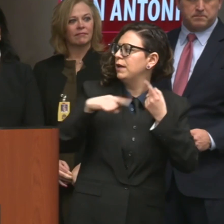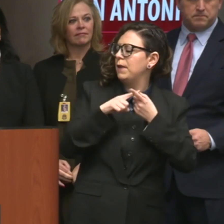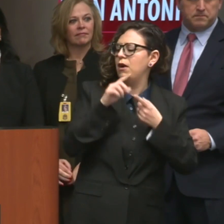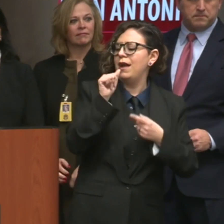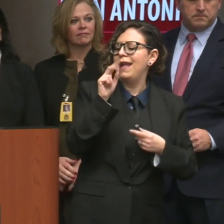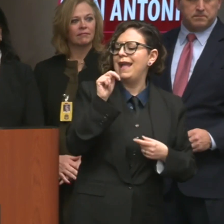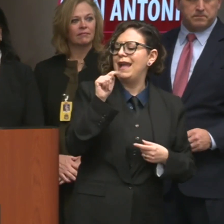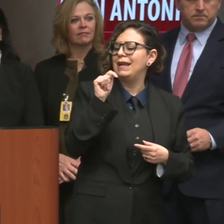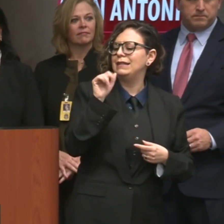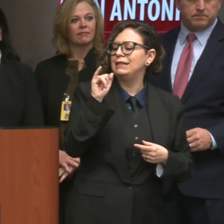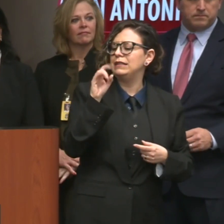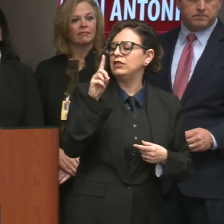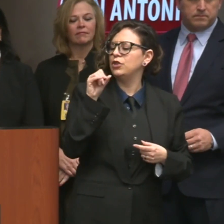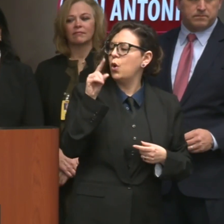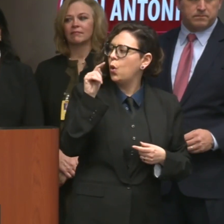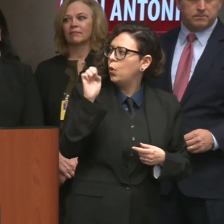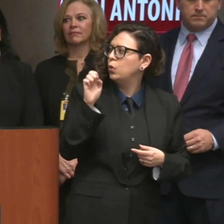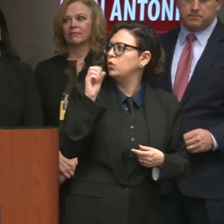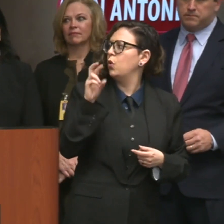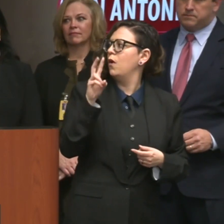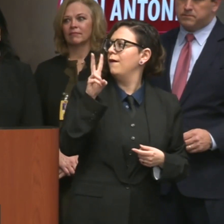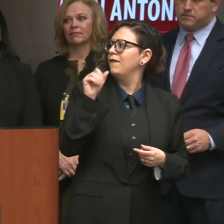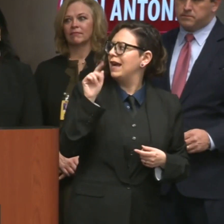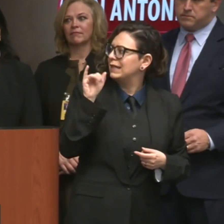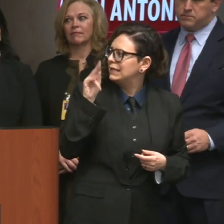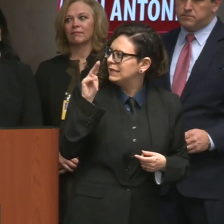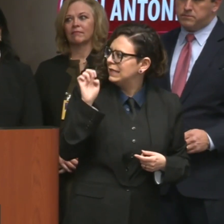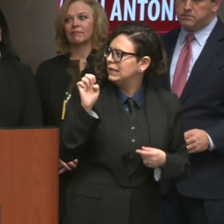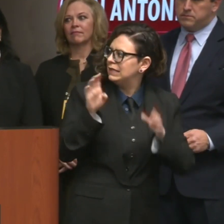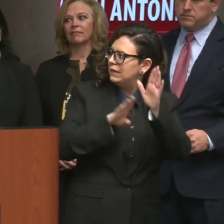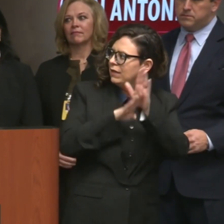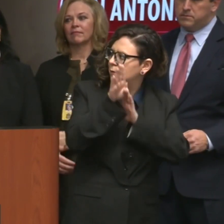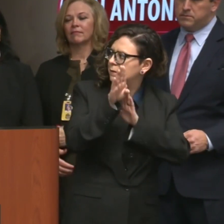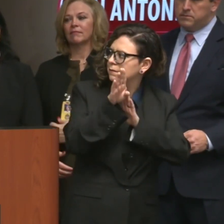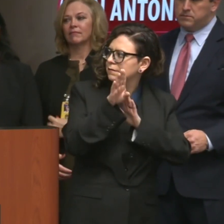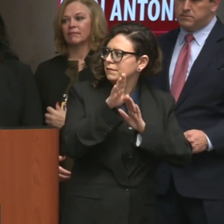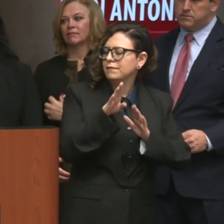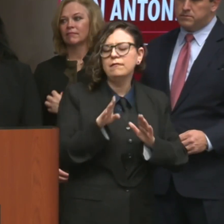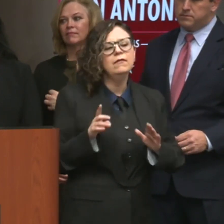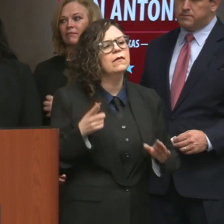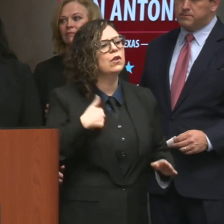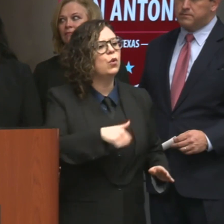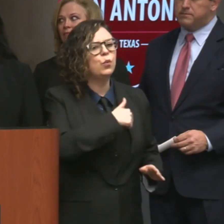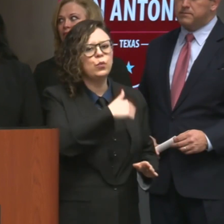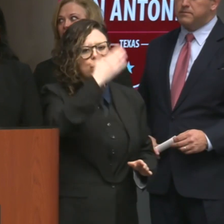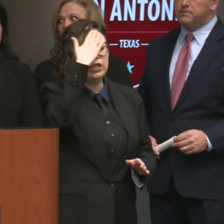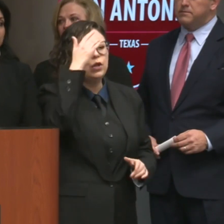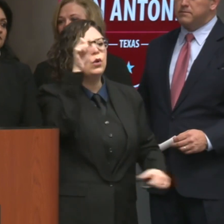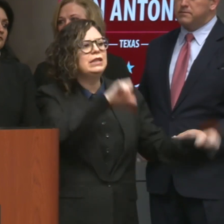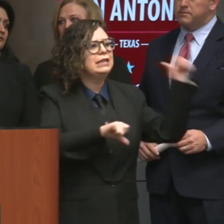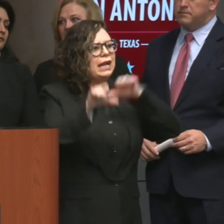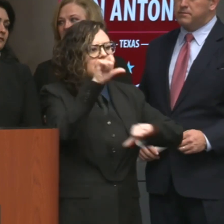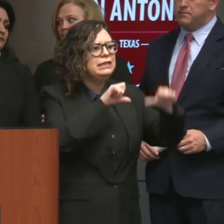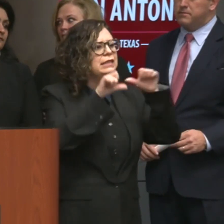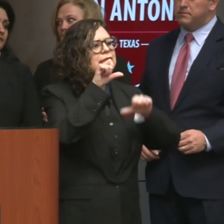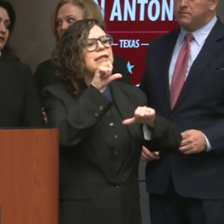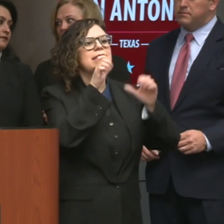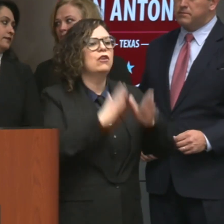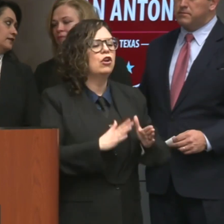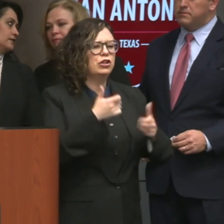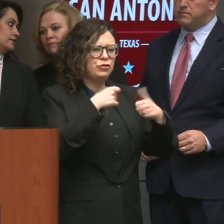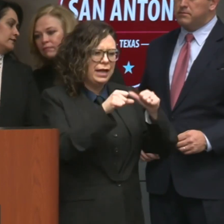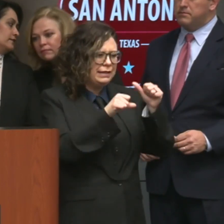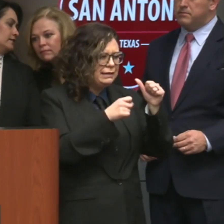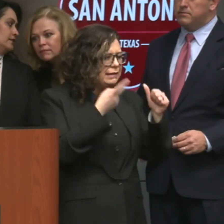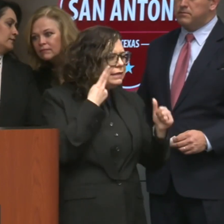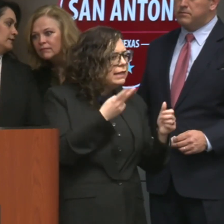vaccine developing or something? I do know that scientists are very busily working on whether there could be antivirals